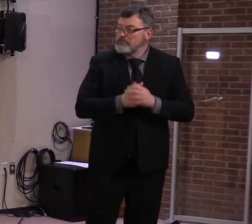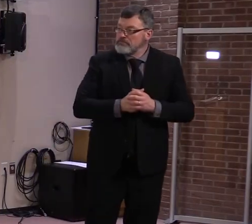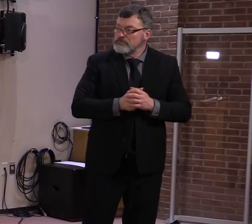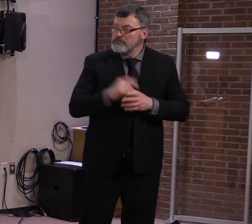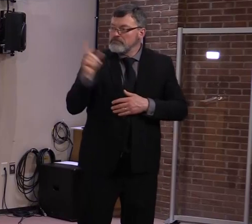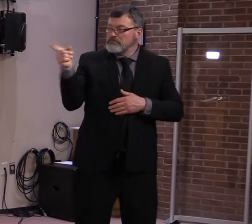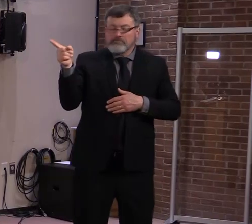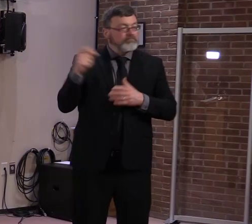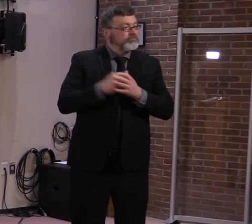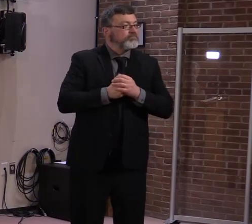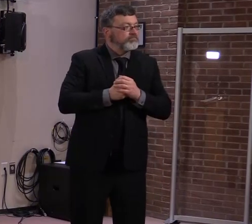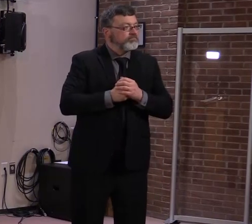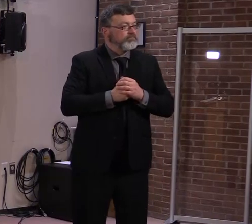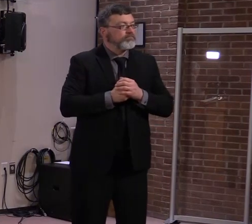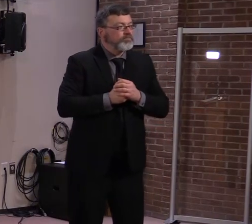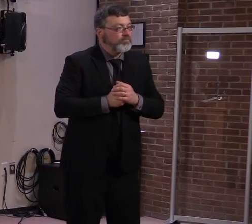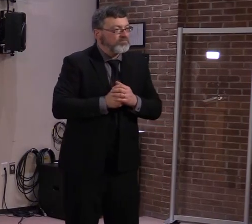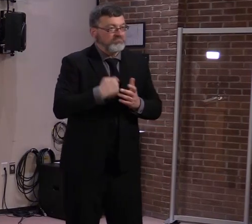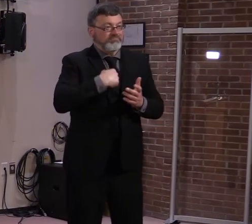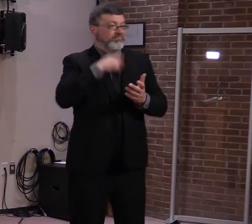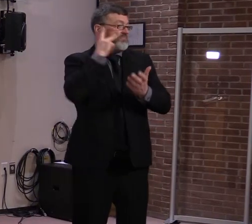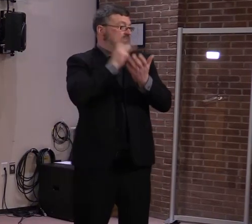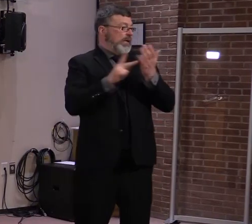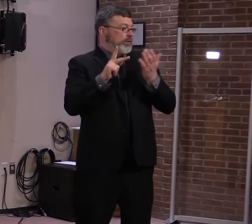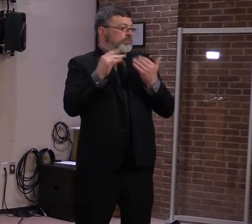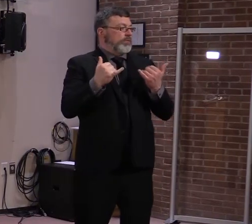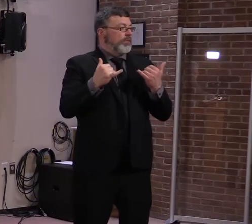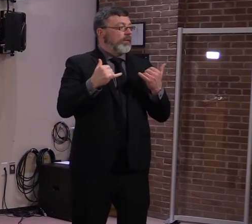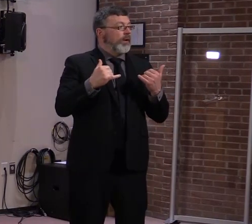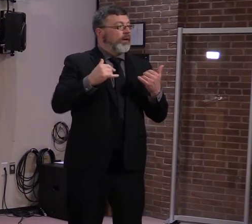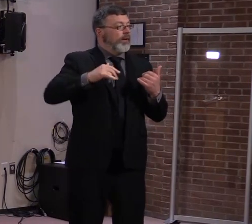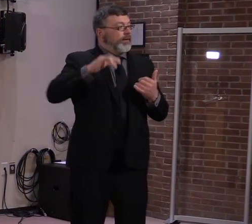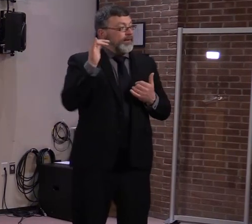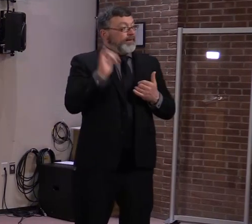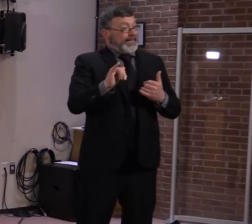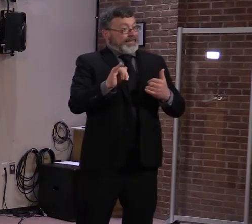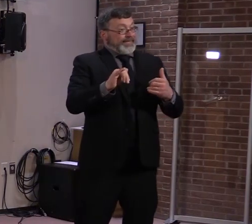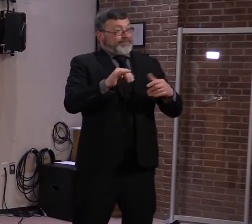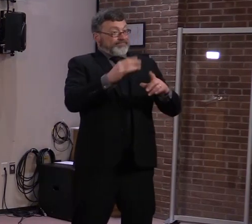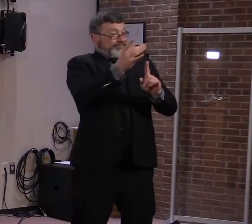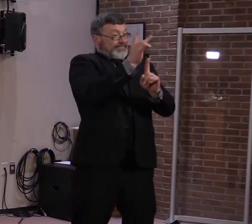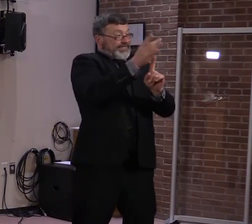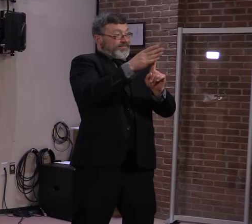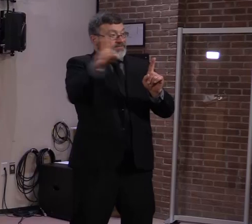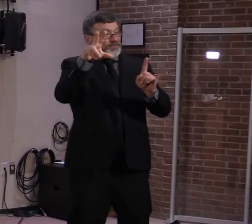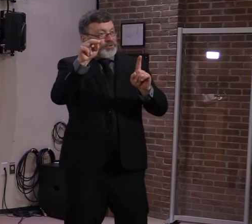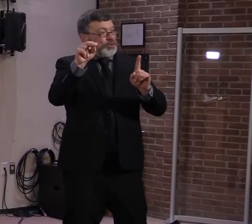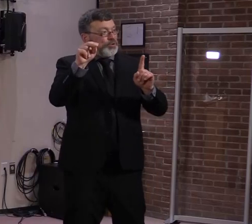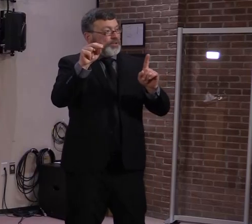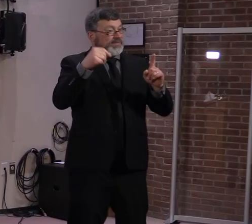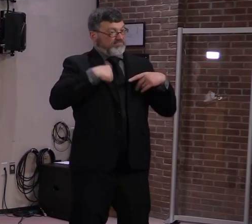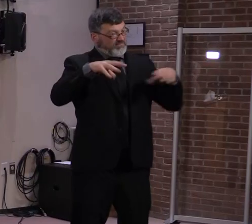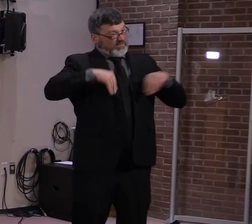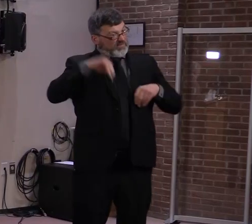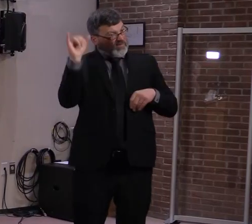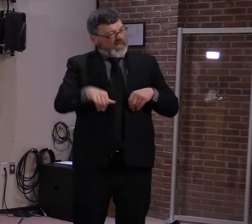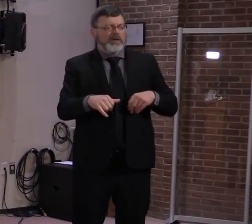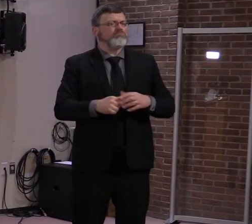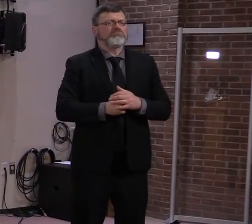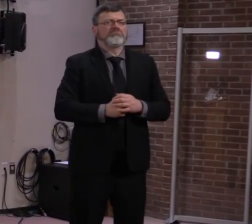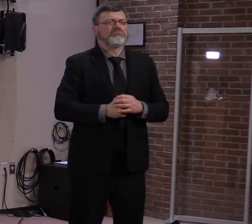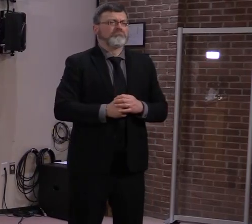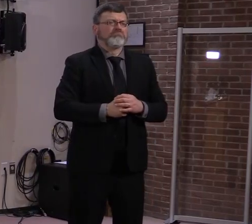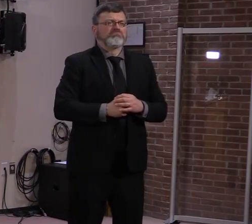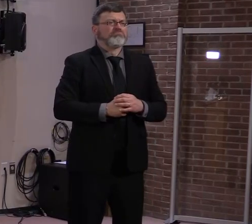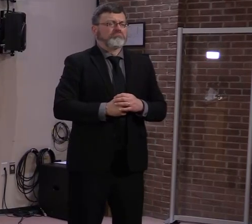We're not standing still on this, as the governor mentioned, and as Dr. Levine mentioned, making it convenient in order